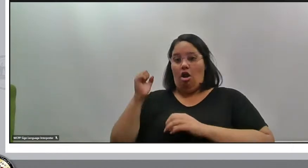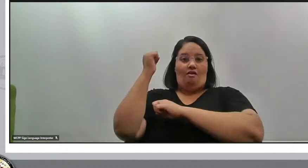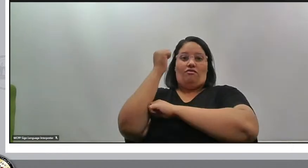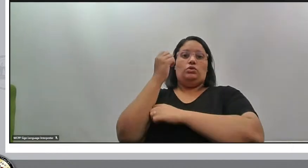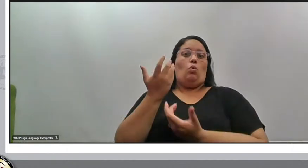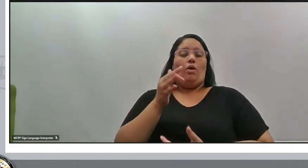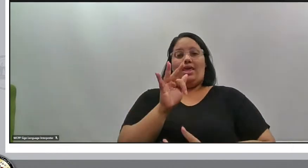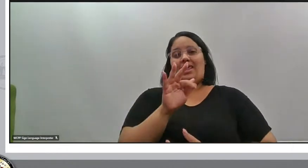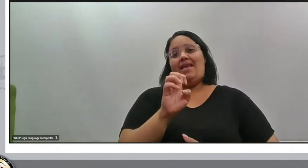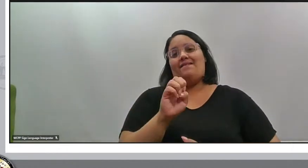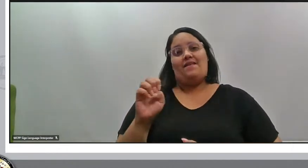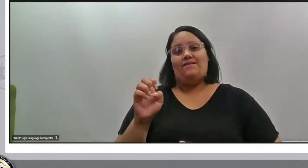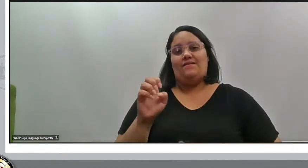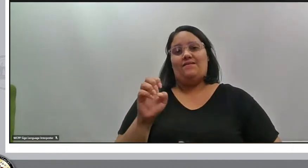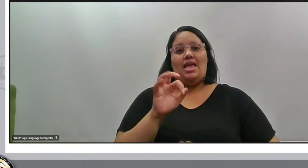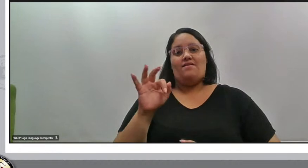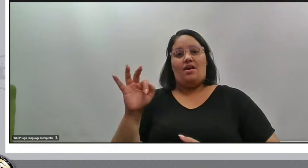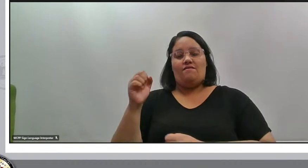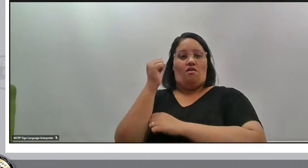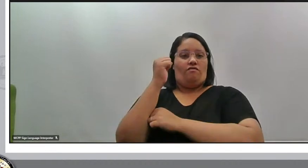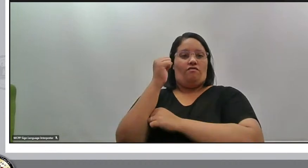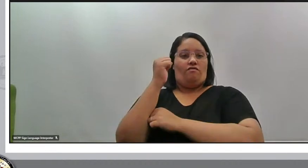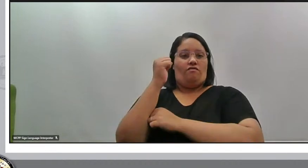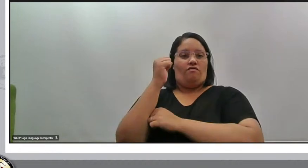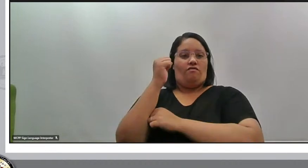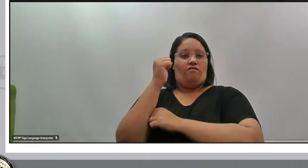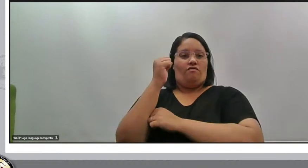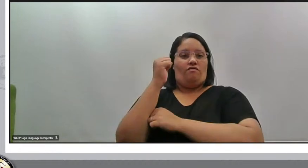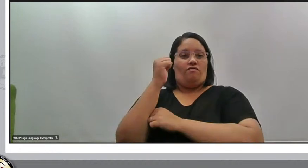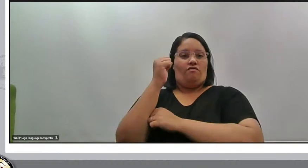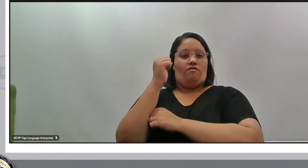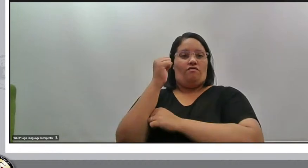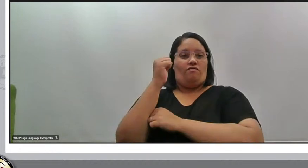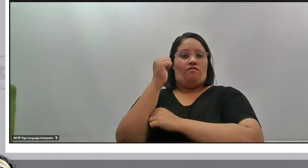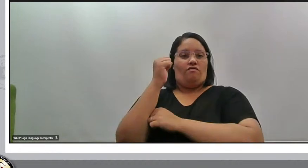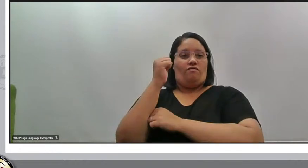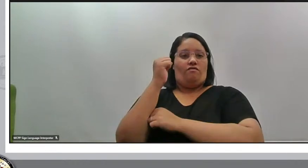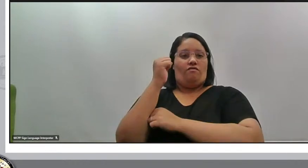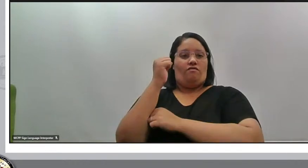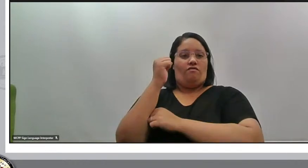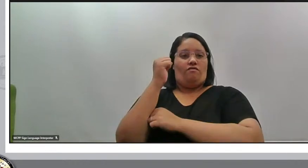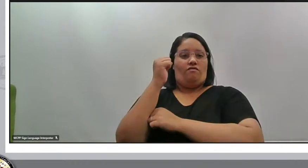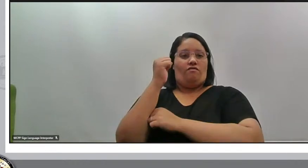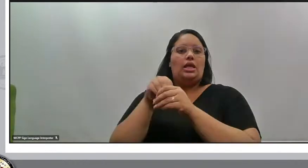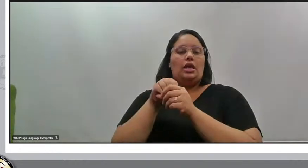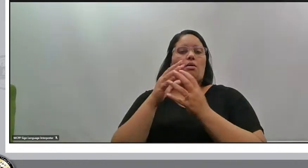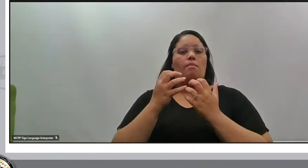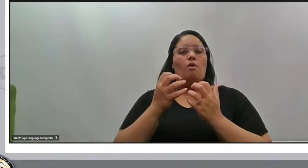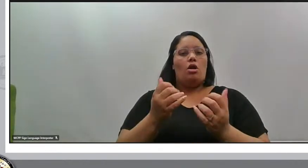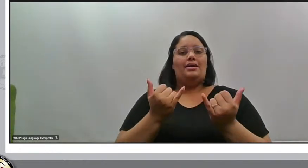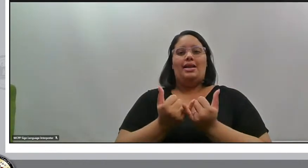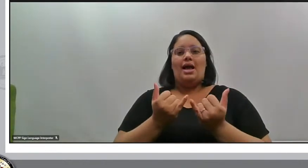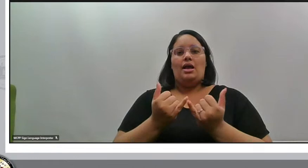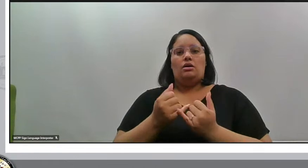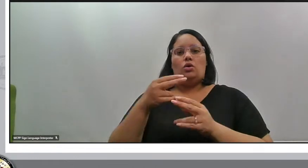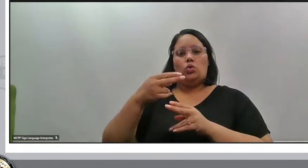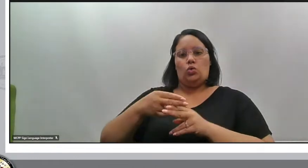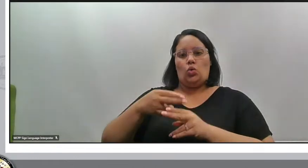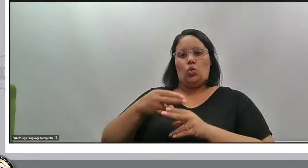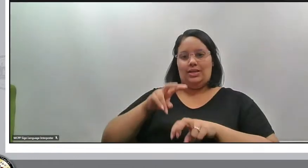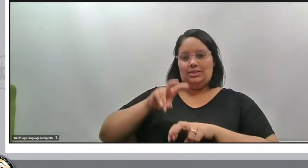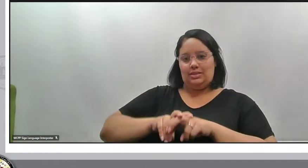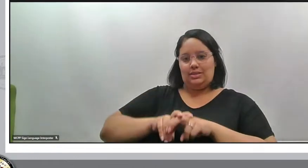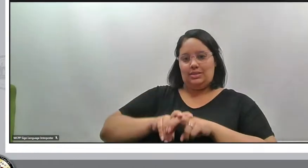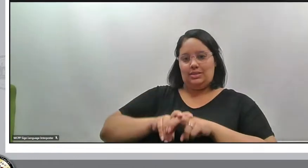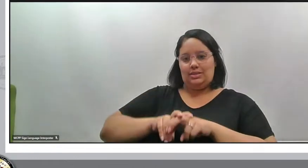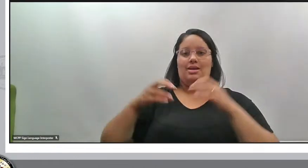EFF officers that need to be, things need to be fixed in. There are specific things in Parliament, like your toilet seats, your